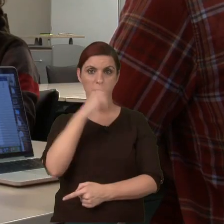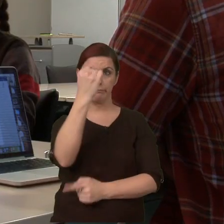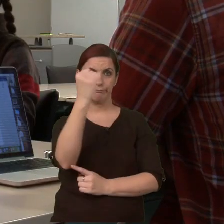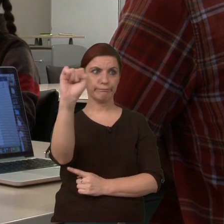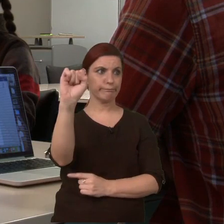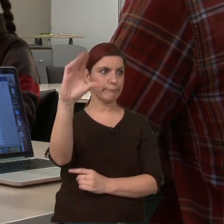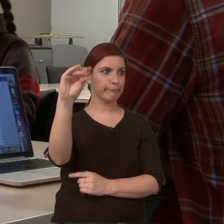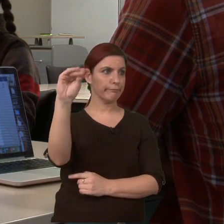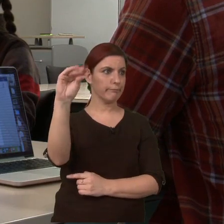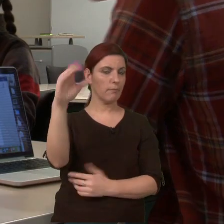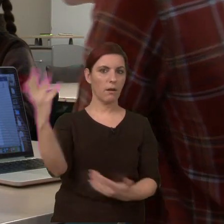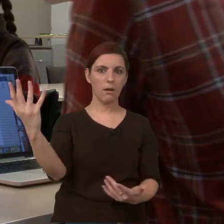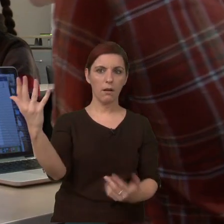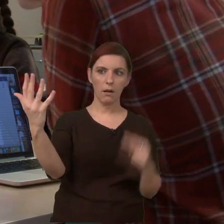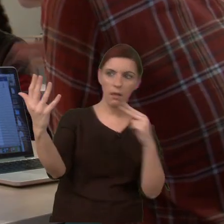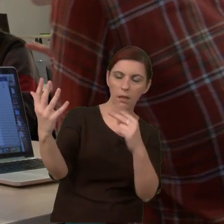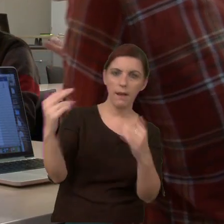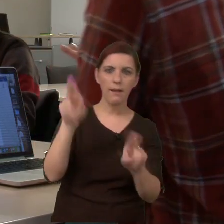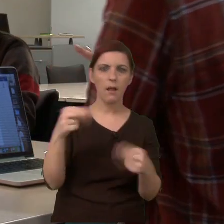speakers turning their head mid-sentence,